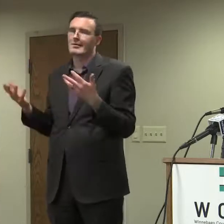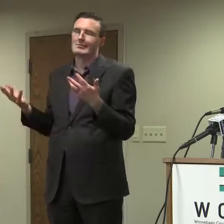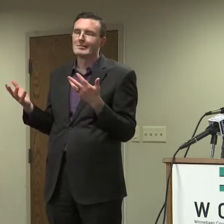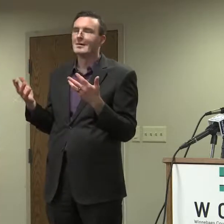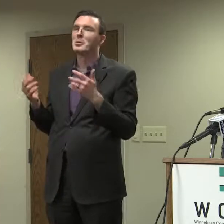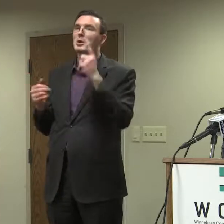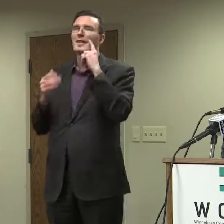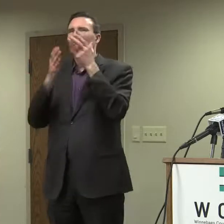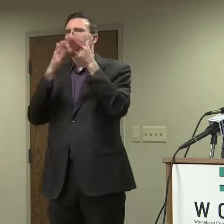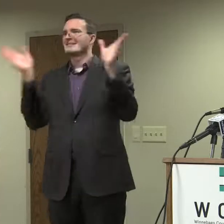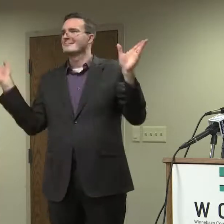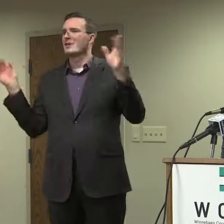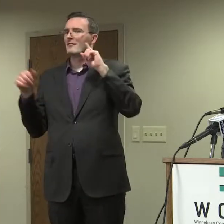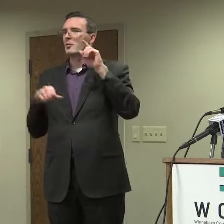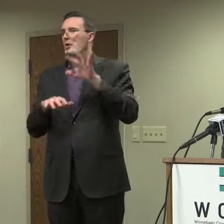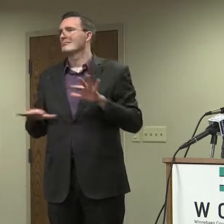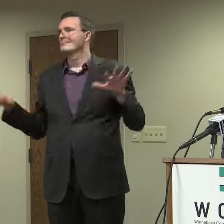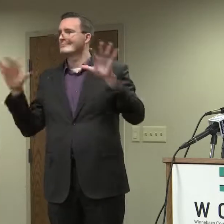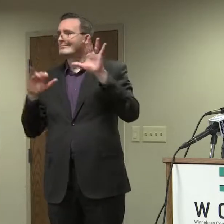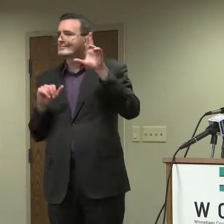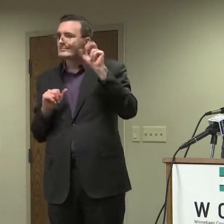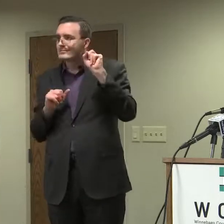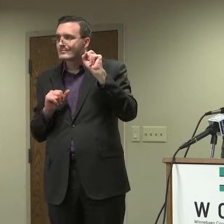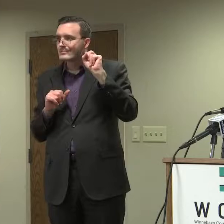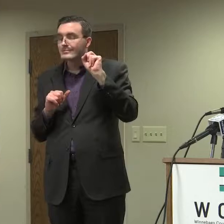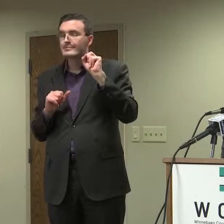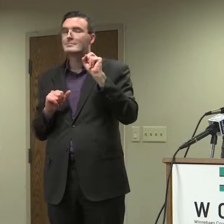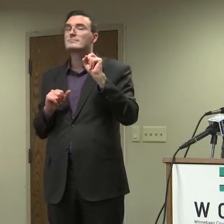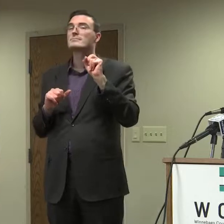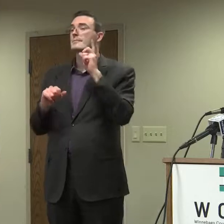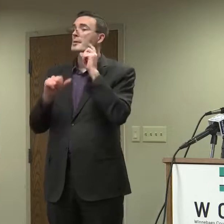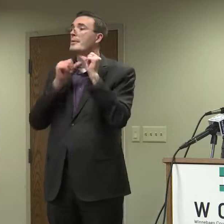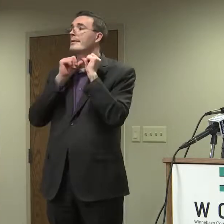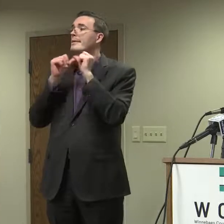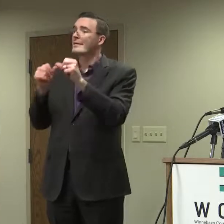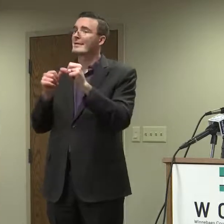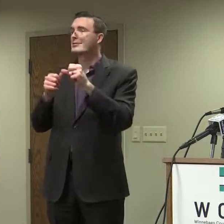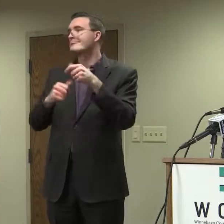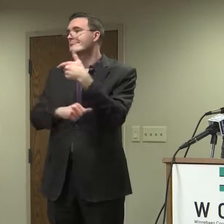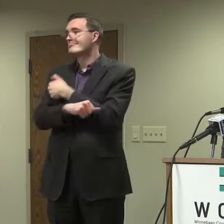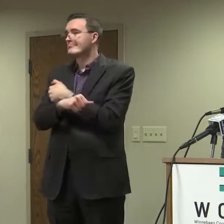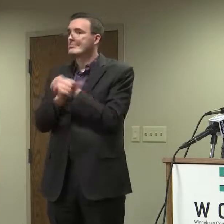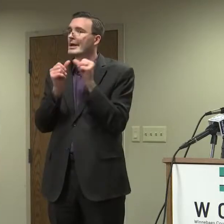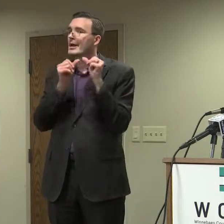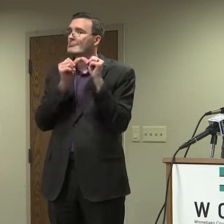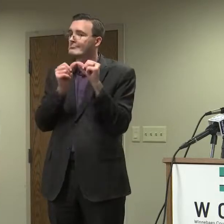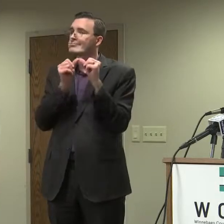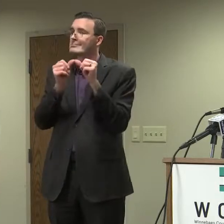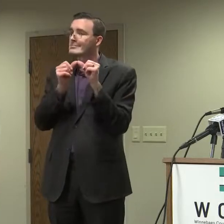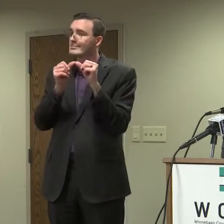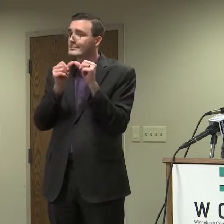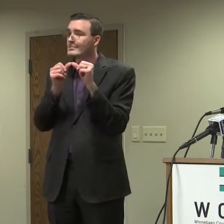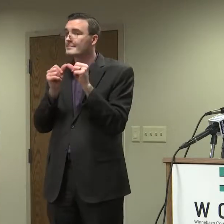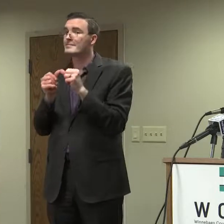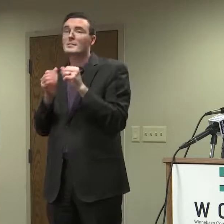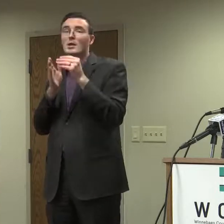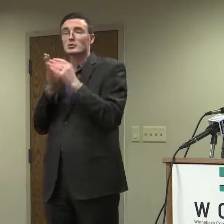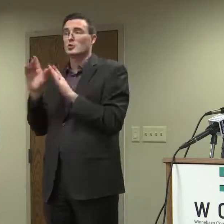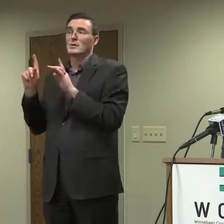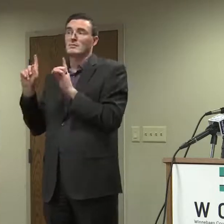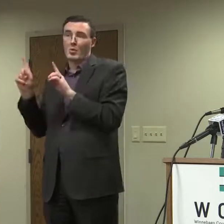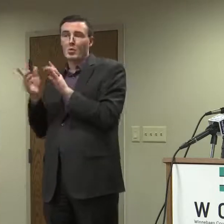around this, is that we know that throughout we're going to continue to vaccinate. We know more and more children are coming into the in-person learning environment.